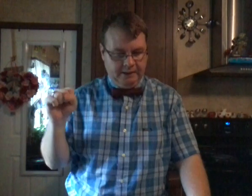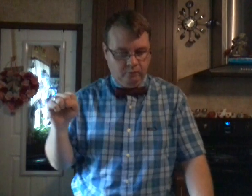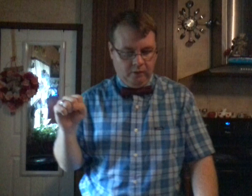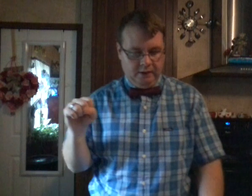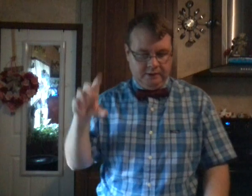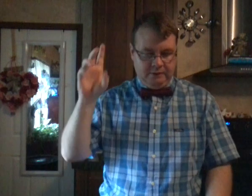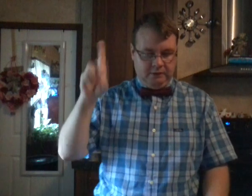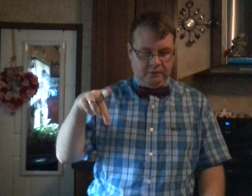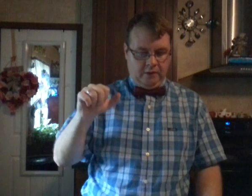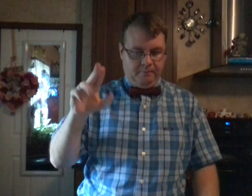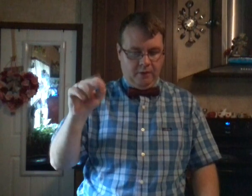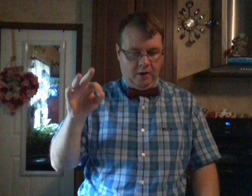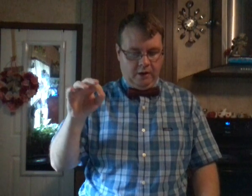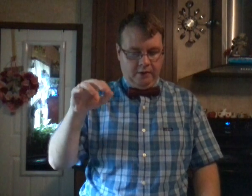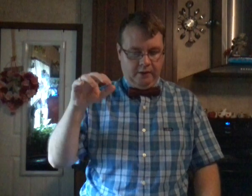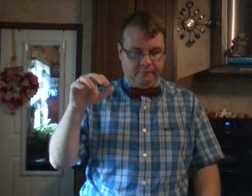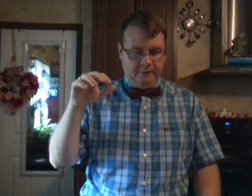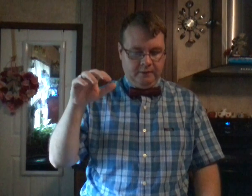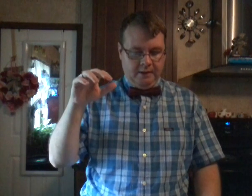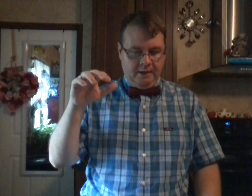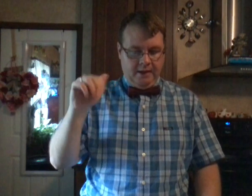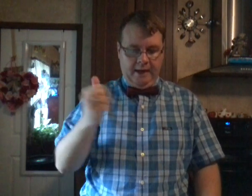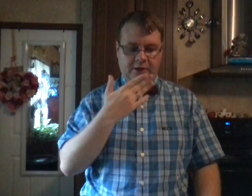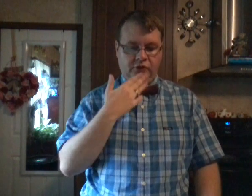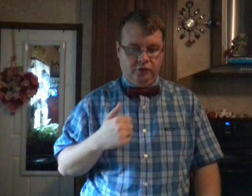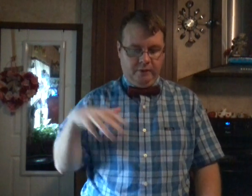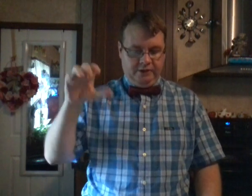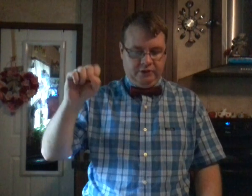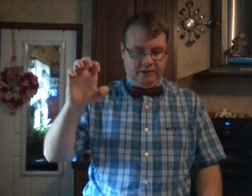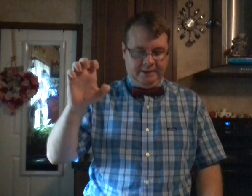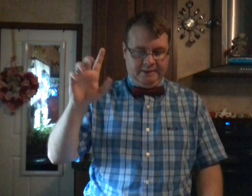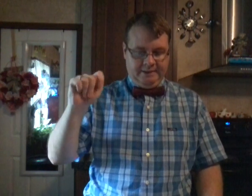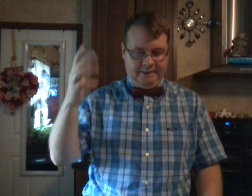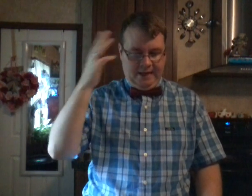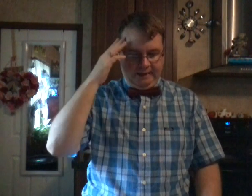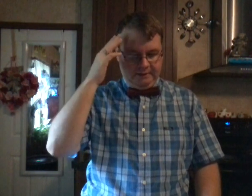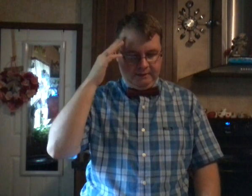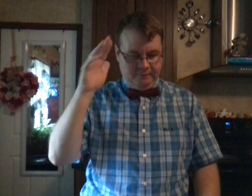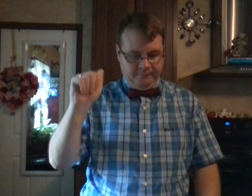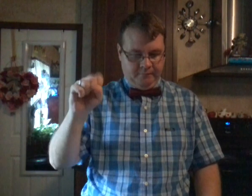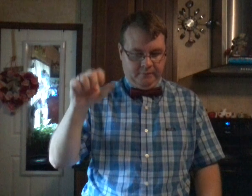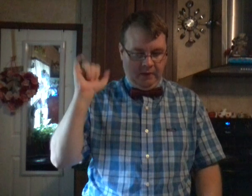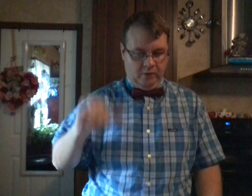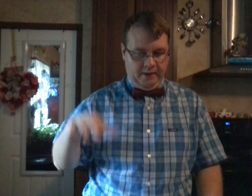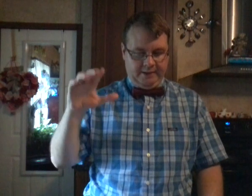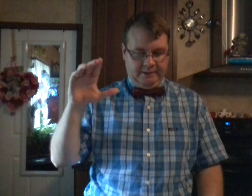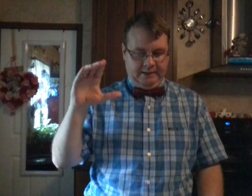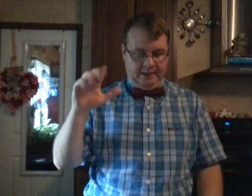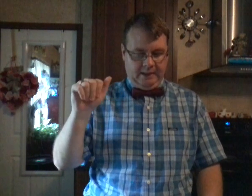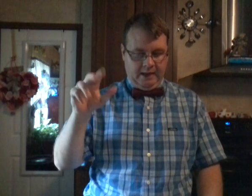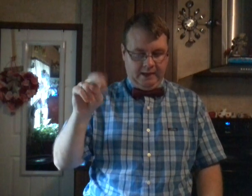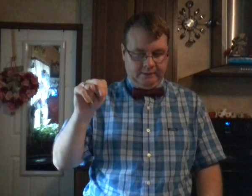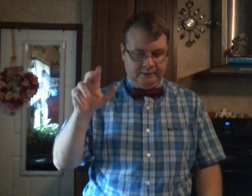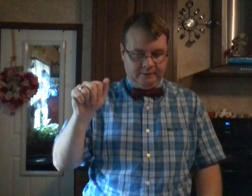he was a part of a Jewish sect known known as the Canaanites.